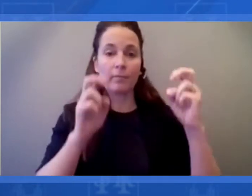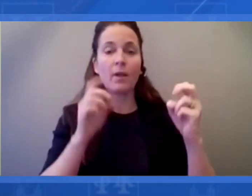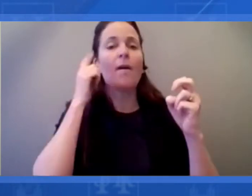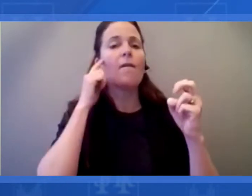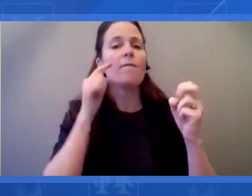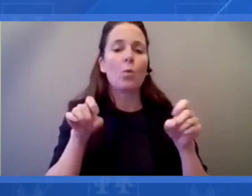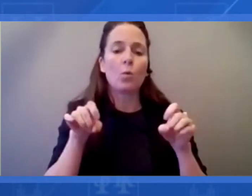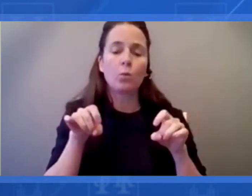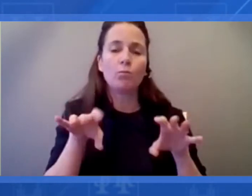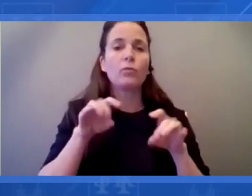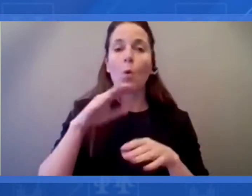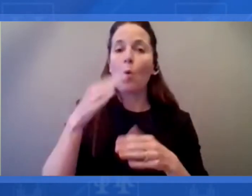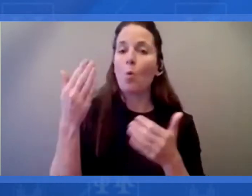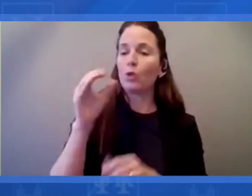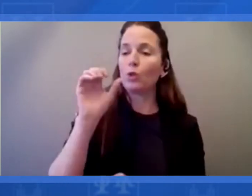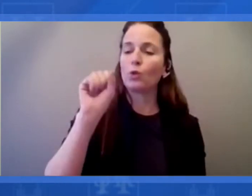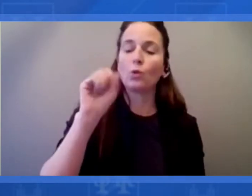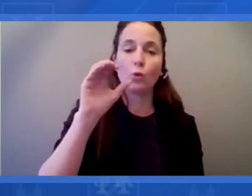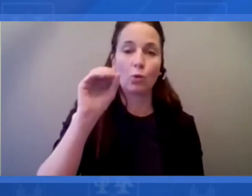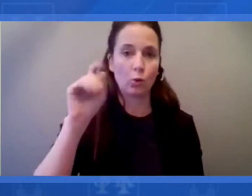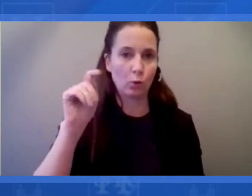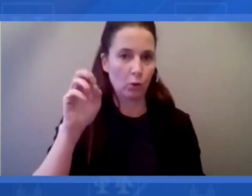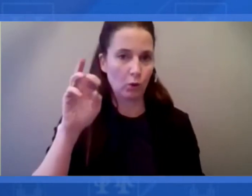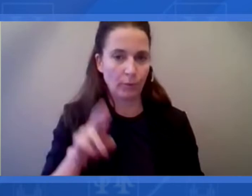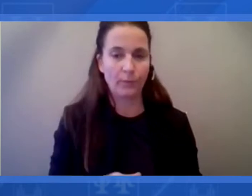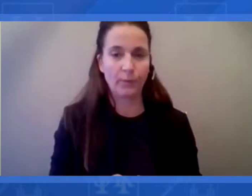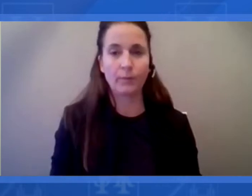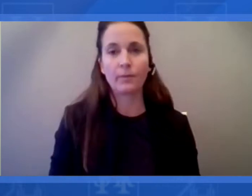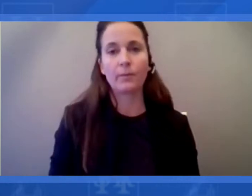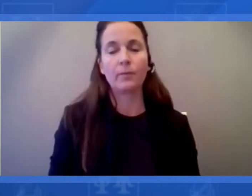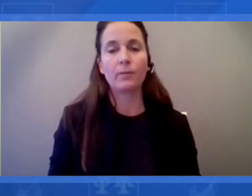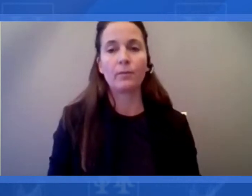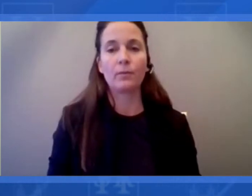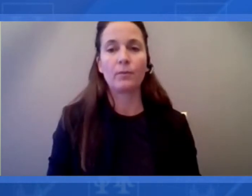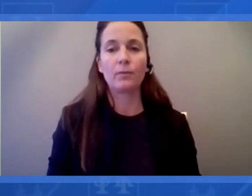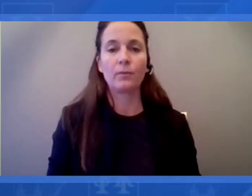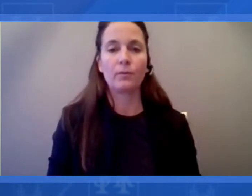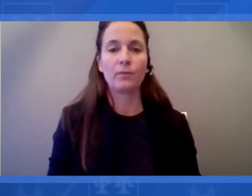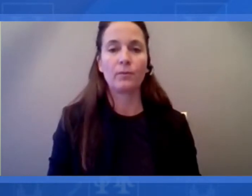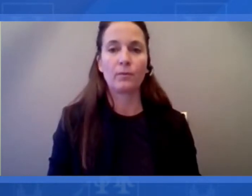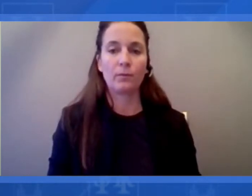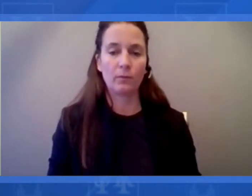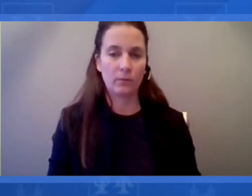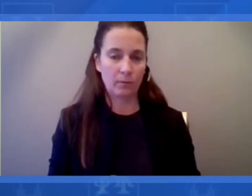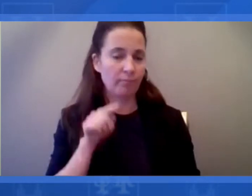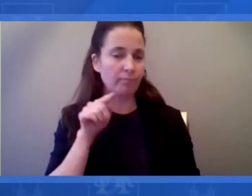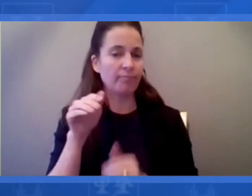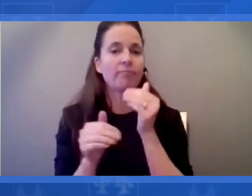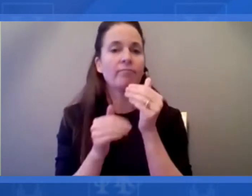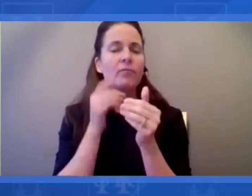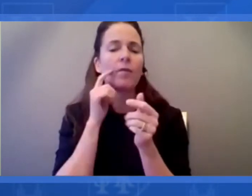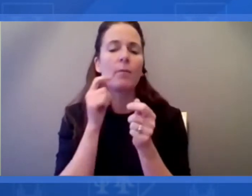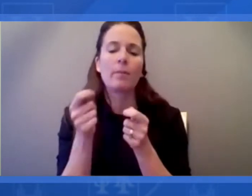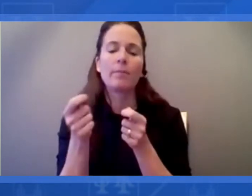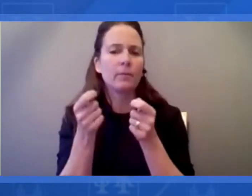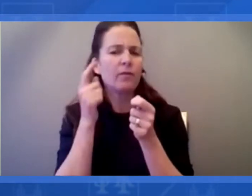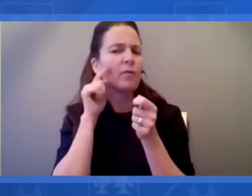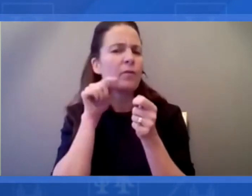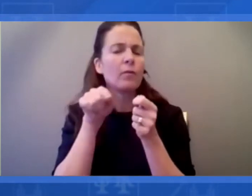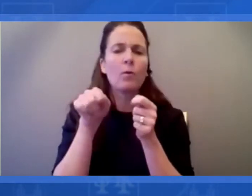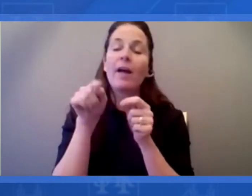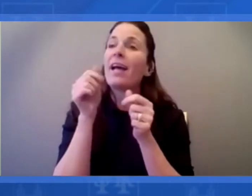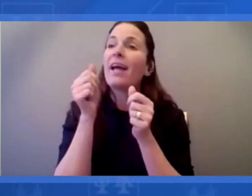Accessibility plans for conventional transit. This is a process for managing and taking action on customer